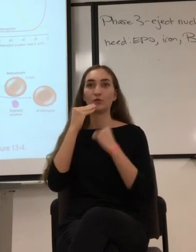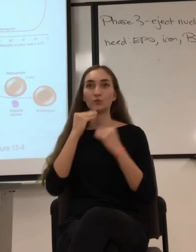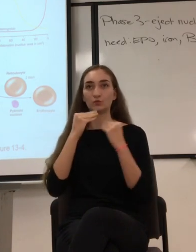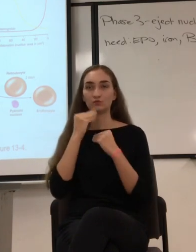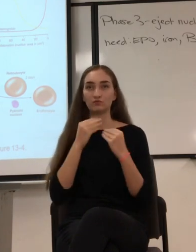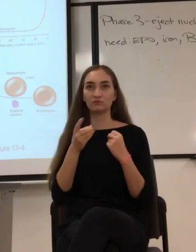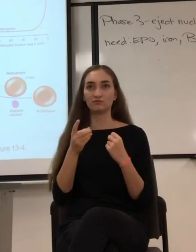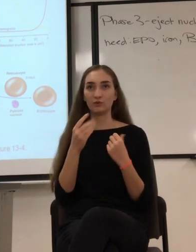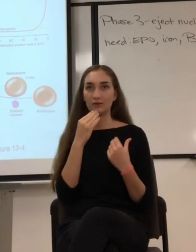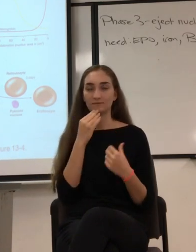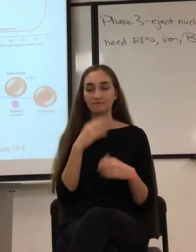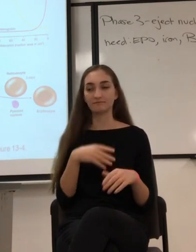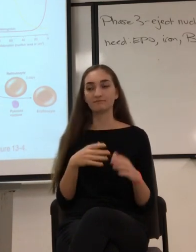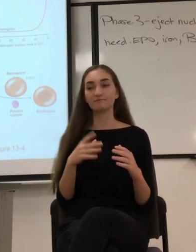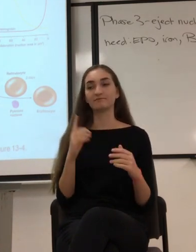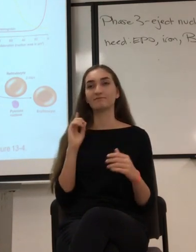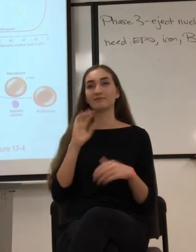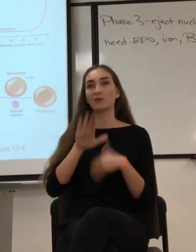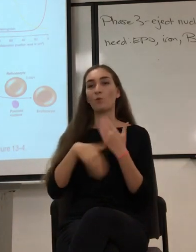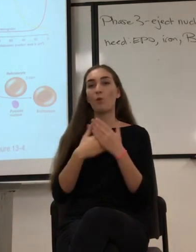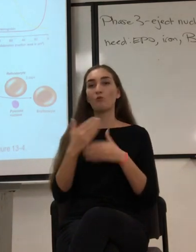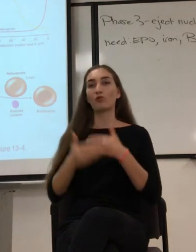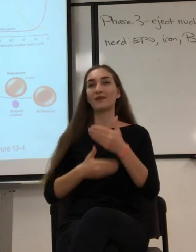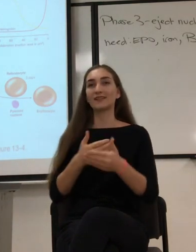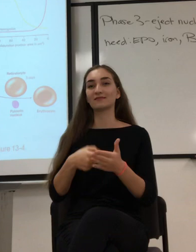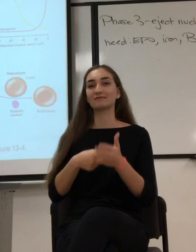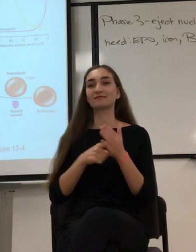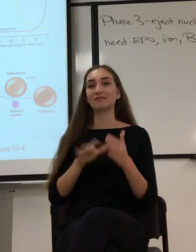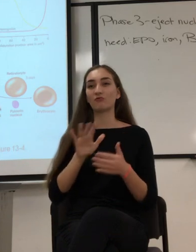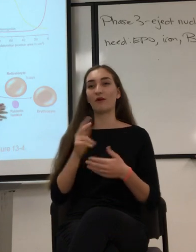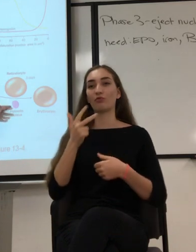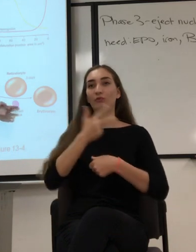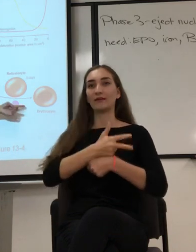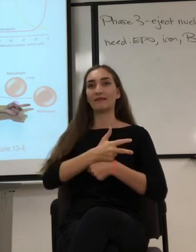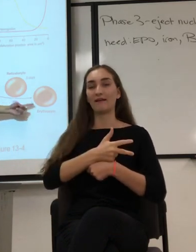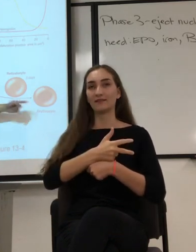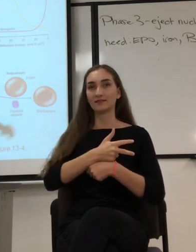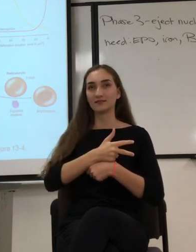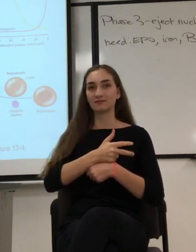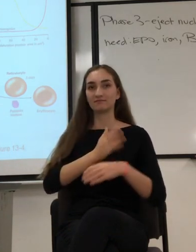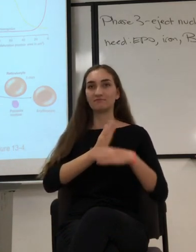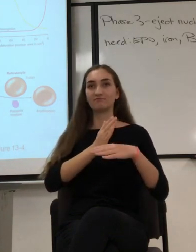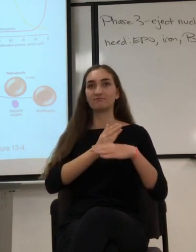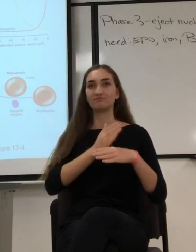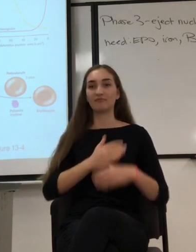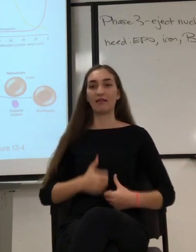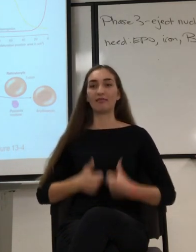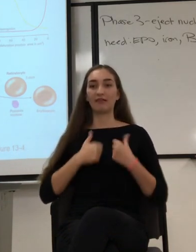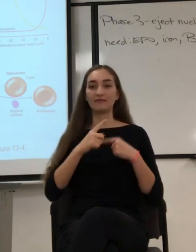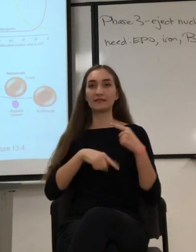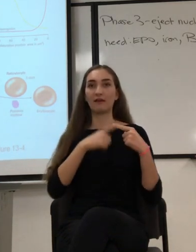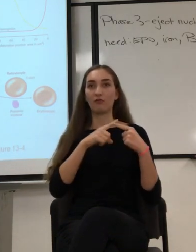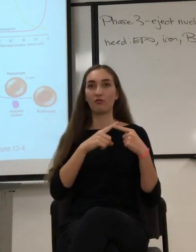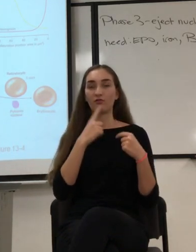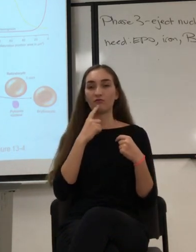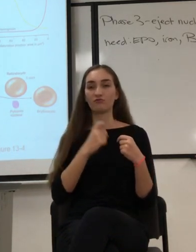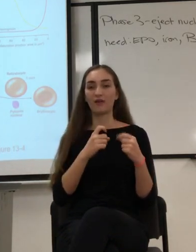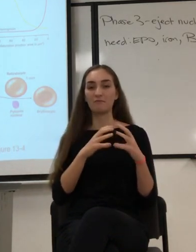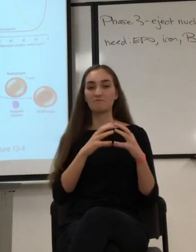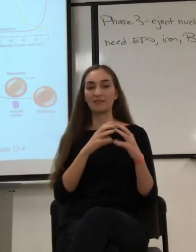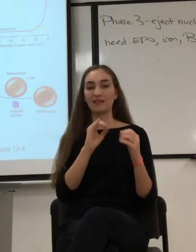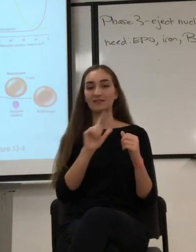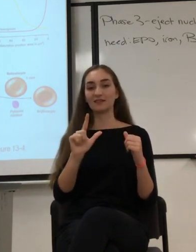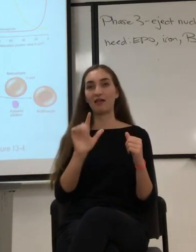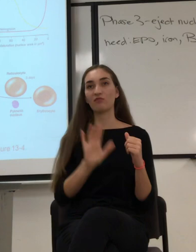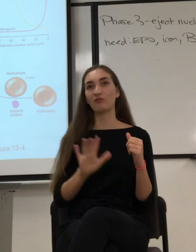So this whole process takes about 3 days. The average lifespan of a red blood cell in circulation is about